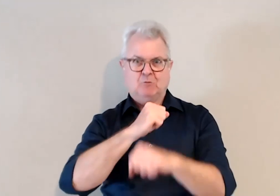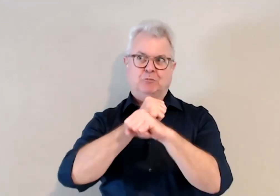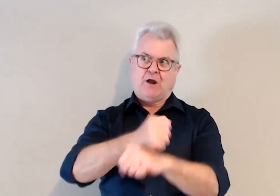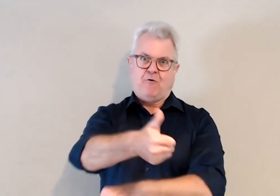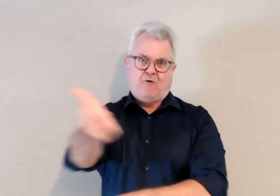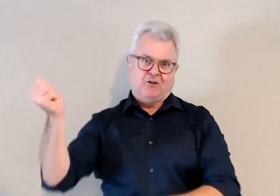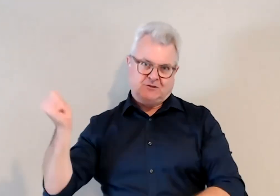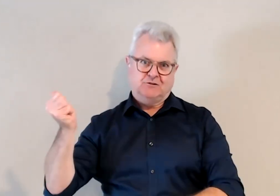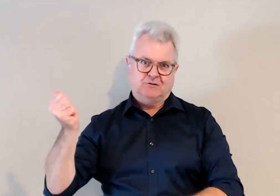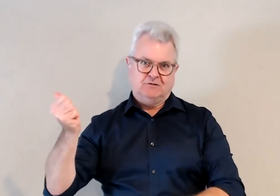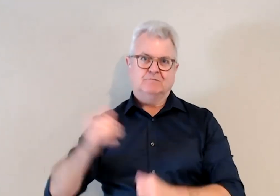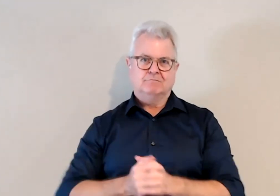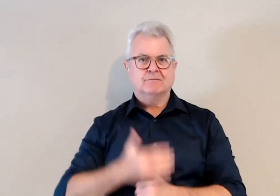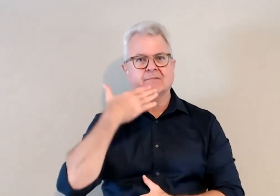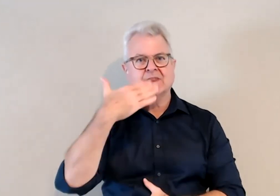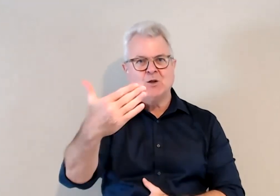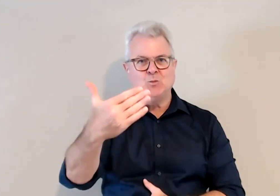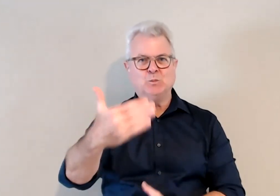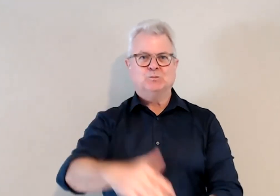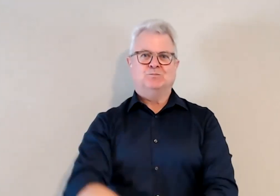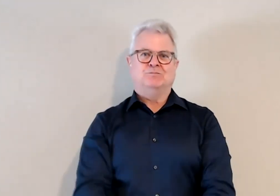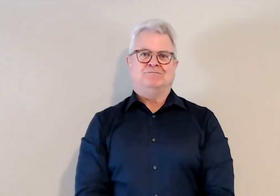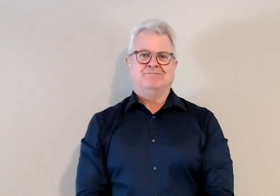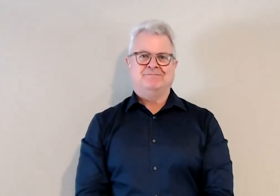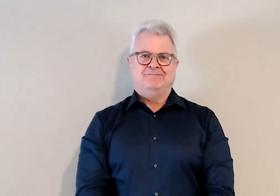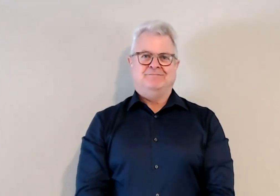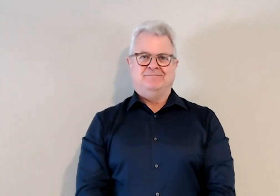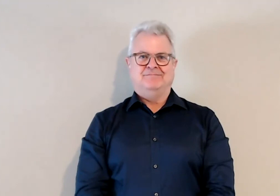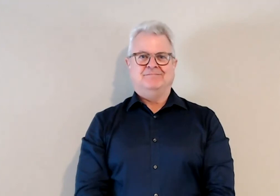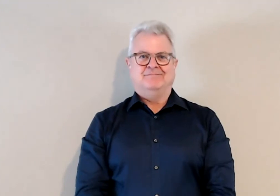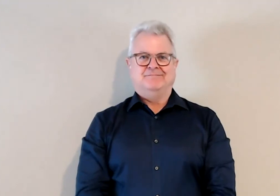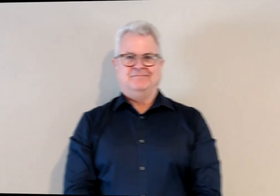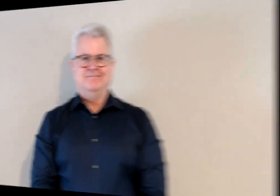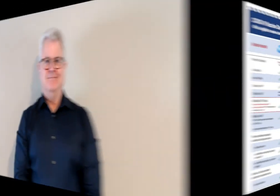stay safe and protect yourself and to protect others. Thank you.